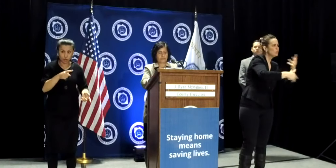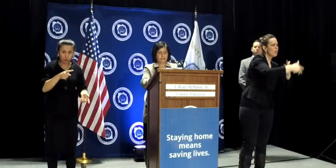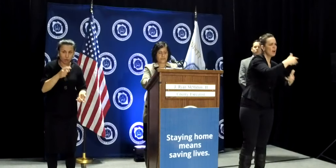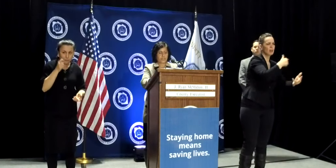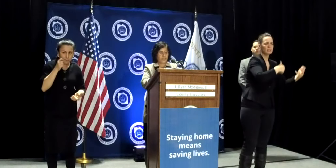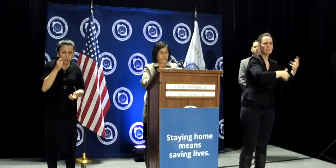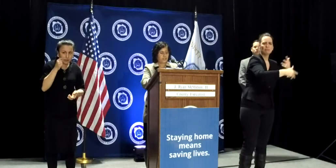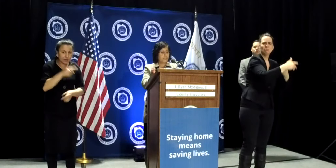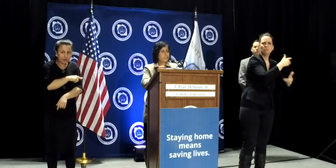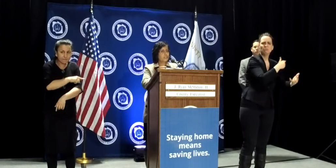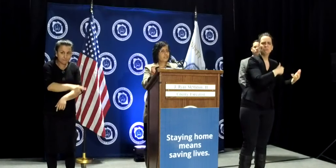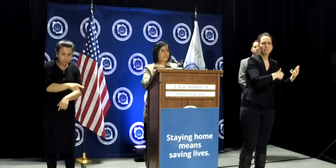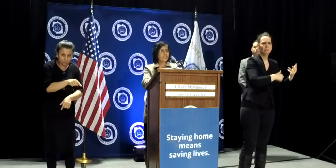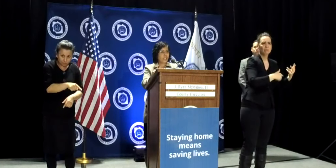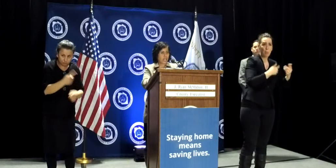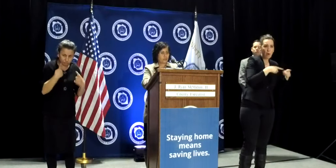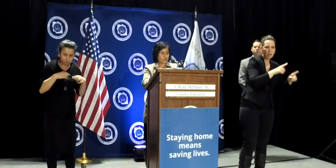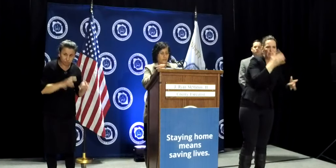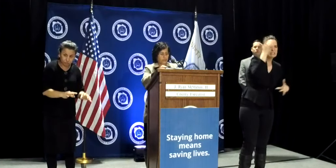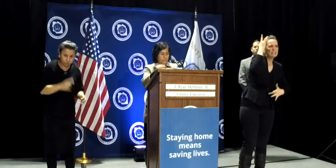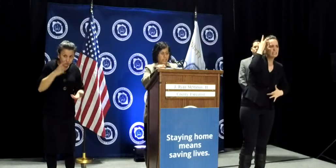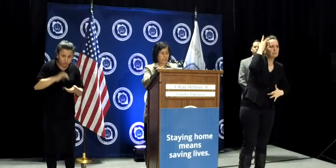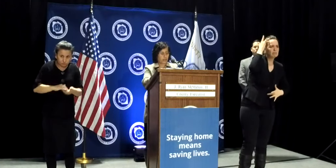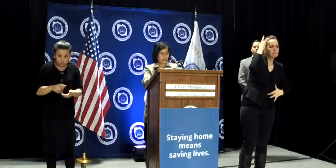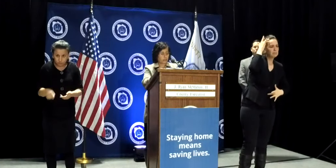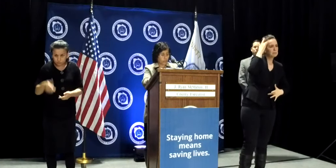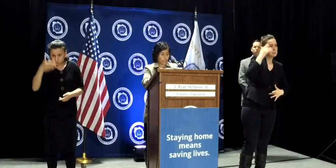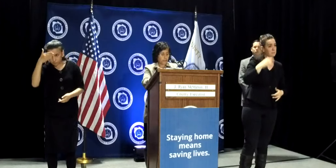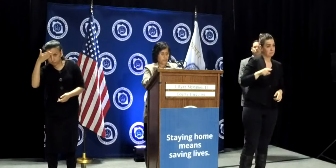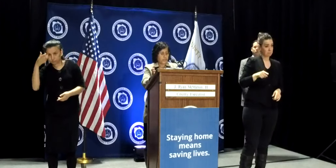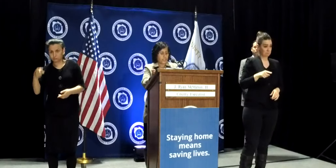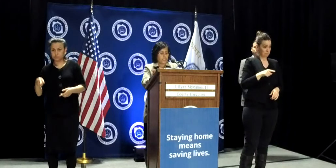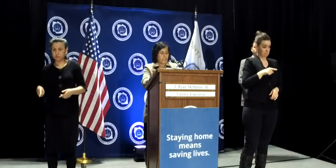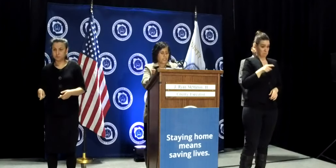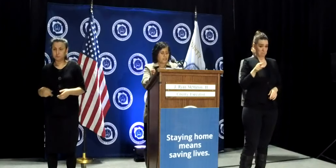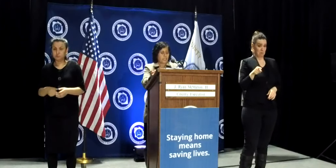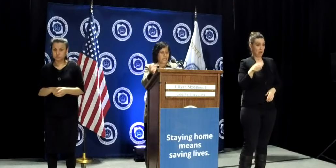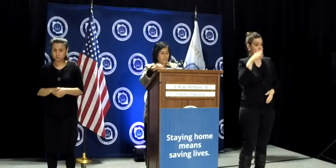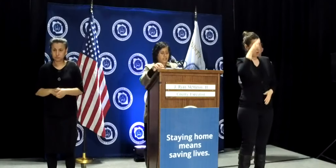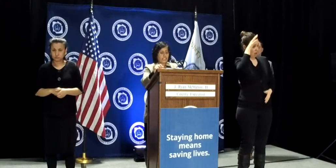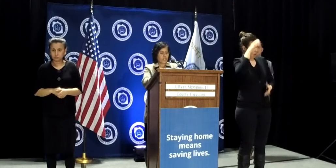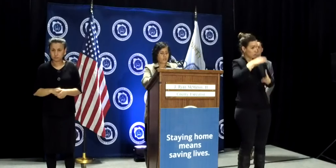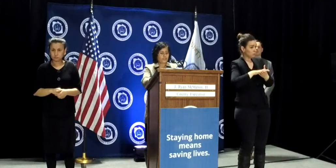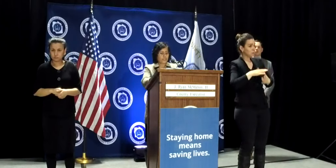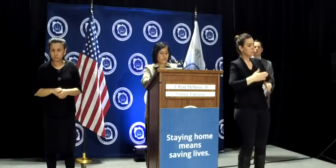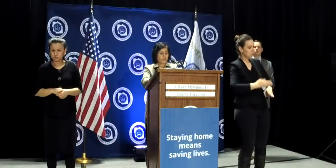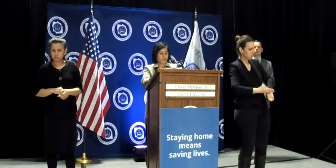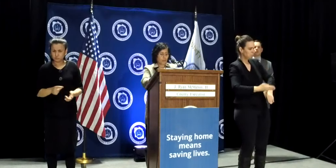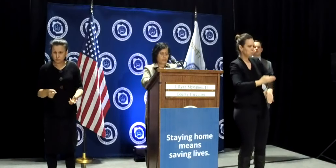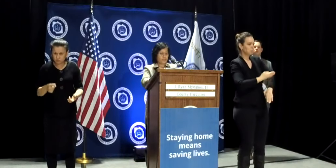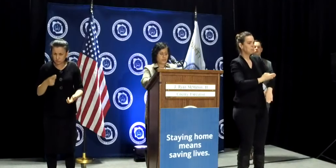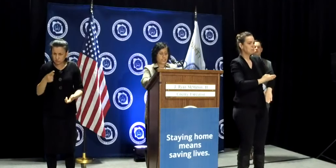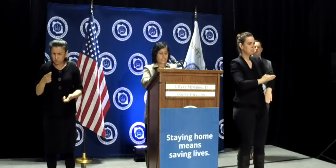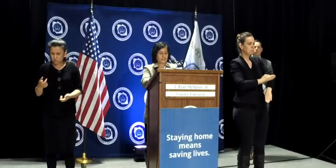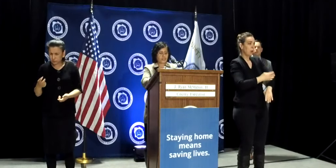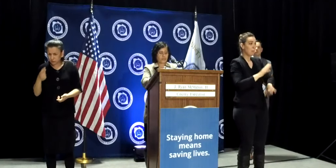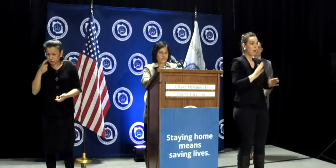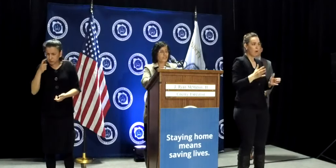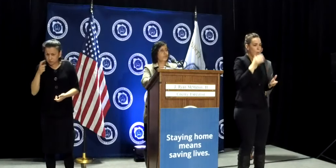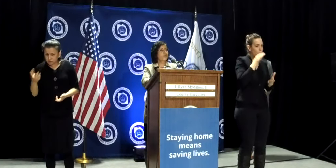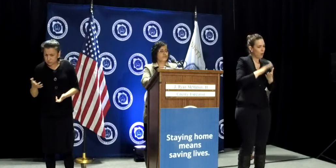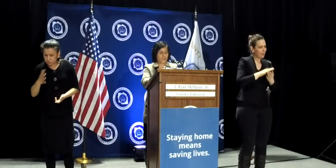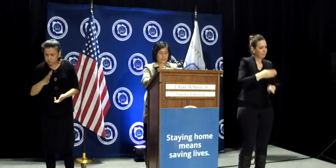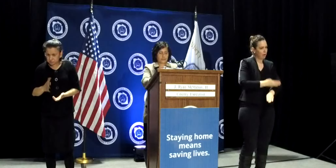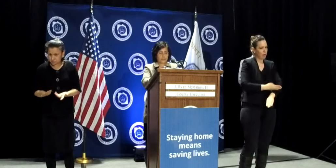ill. 3 other children in the house of the son are well. An elderly couple's son who also noted that some